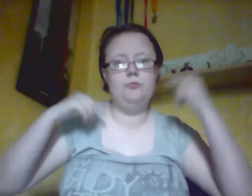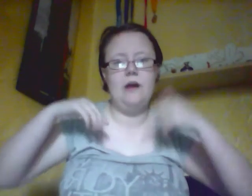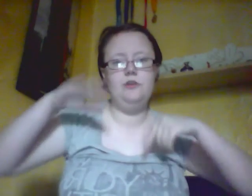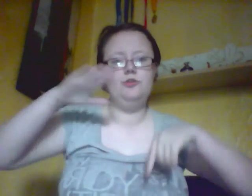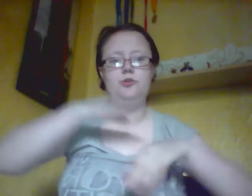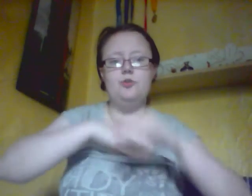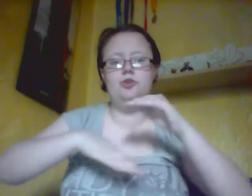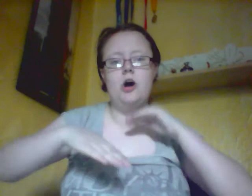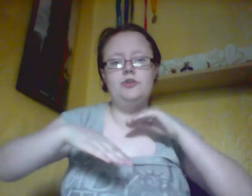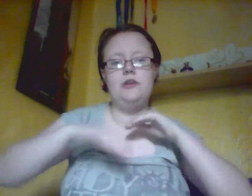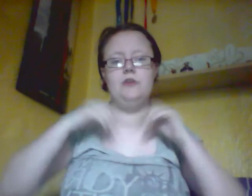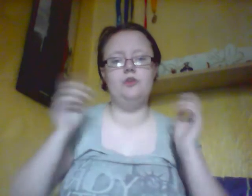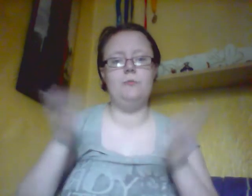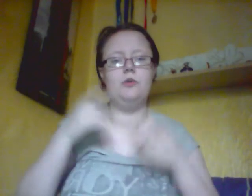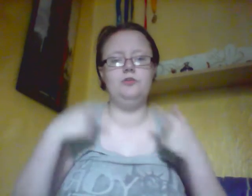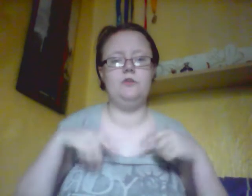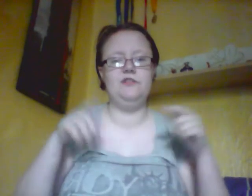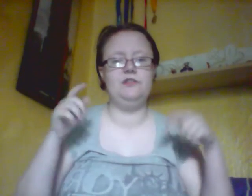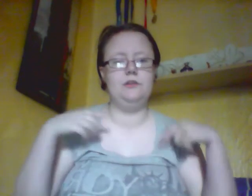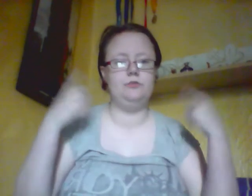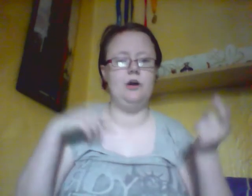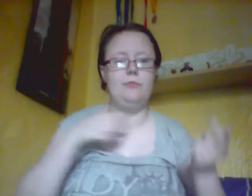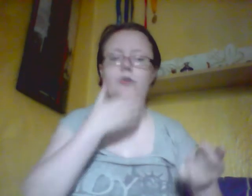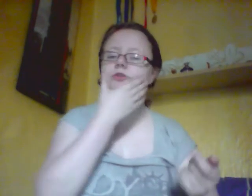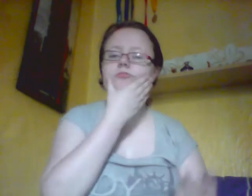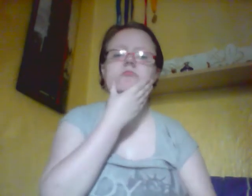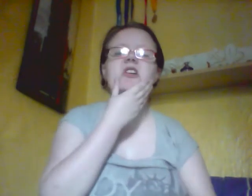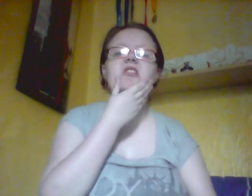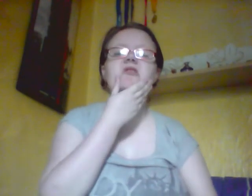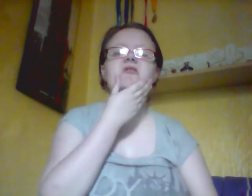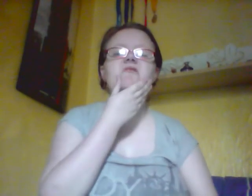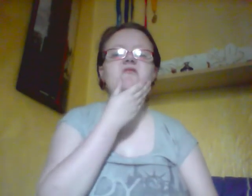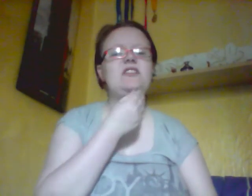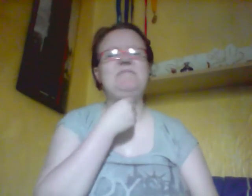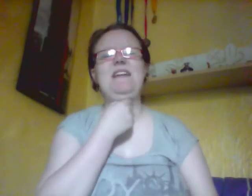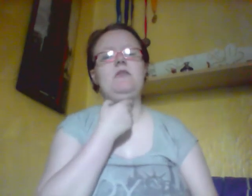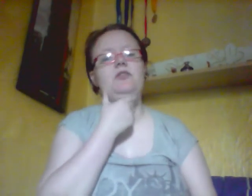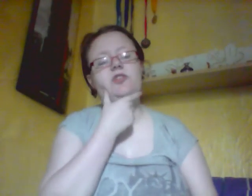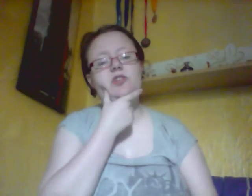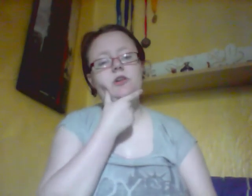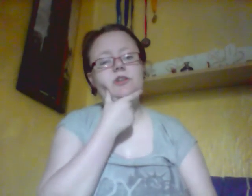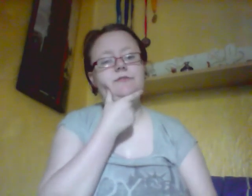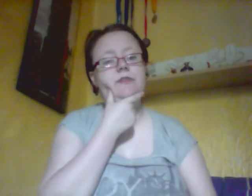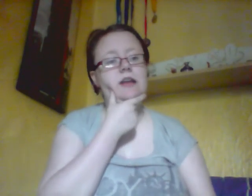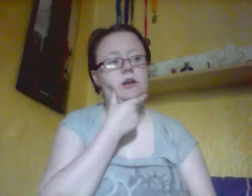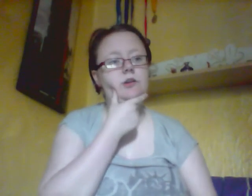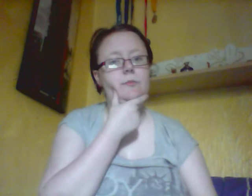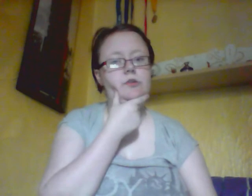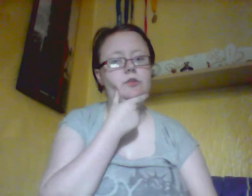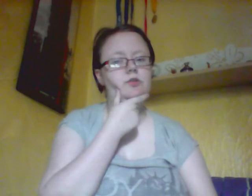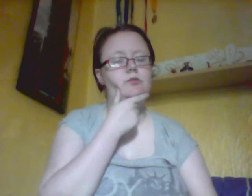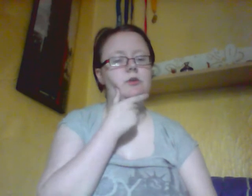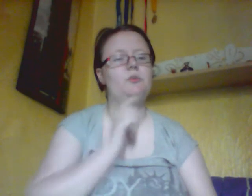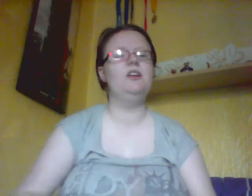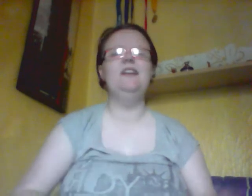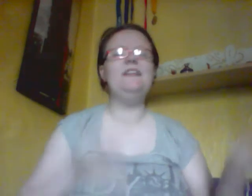trying to use her to get into her boss's office to destroy her boss. Just like Mary was using her as a friend to get into her boss's office to destroy her boss. That